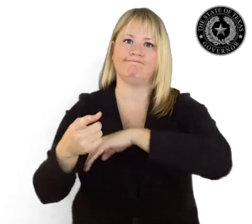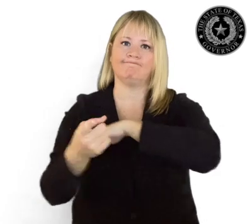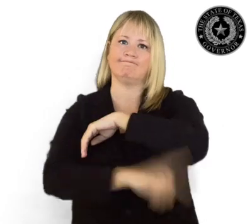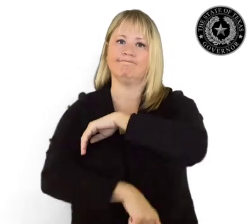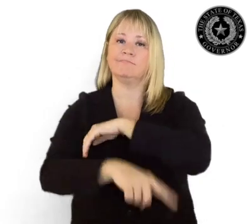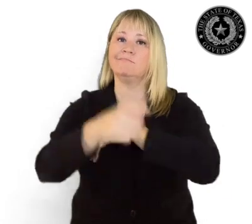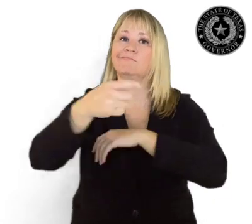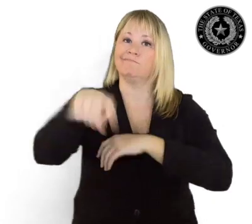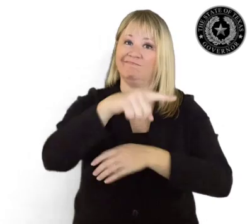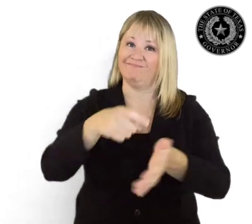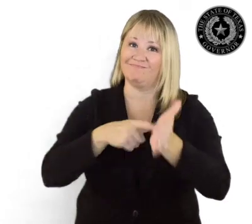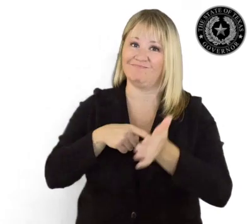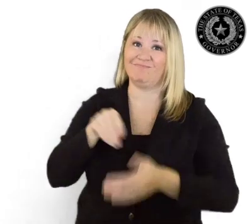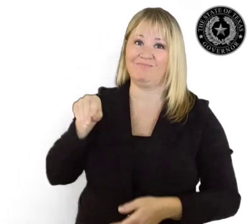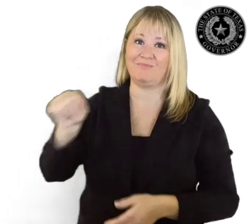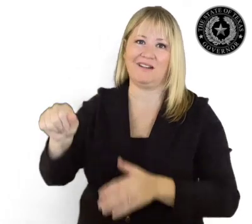Section